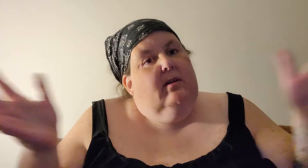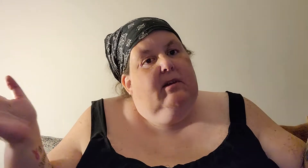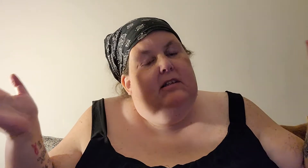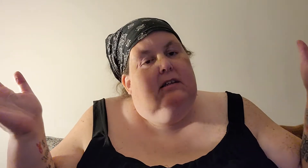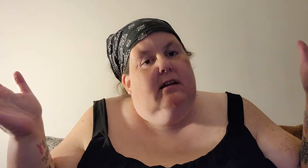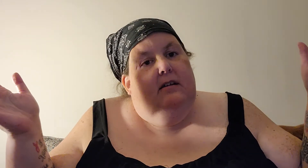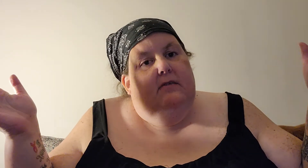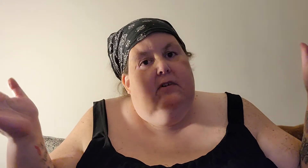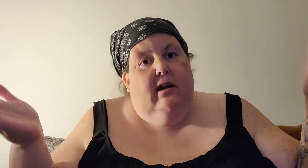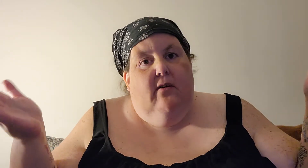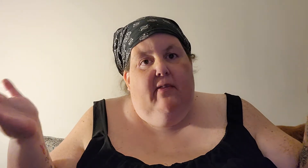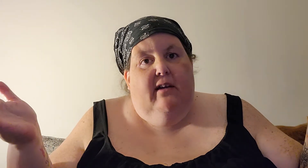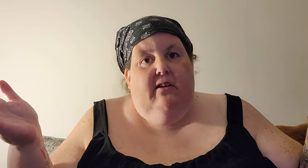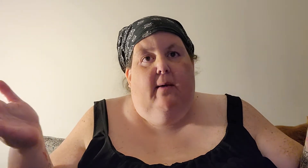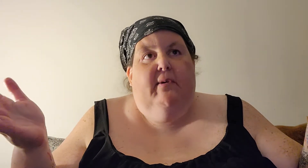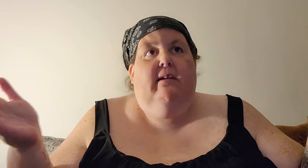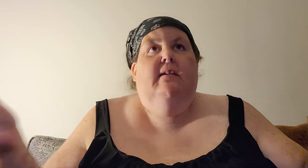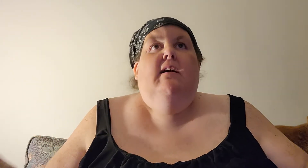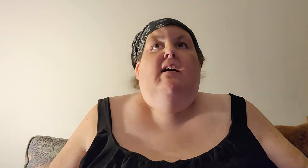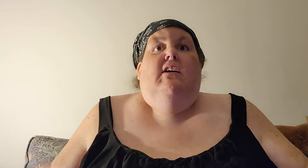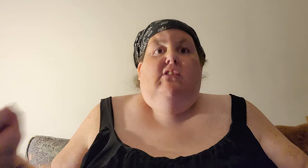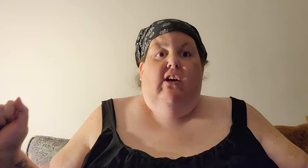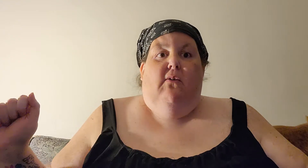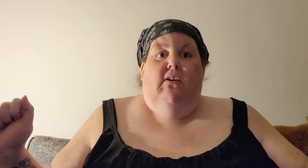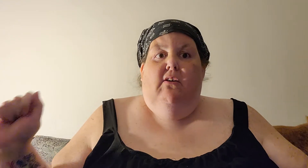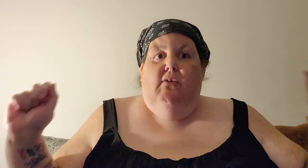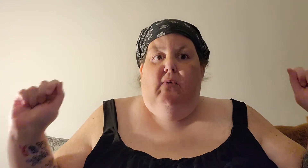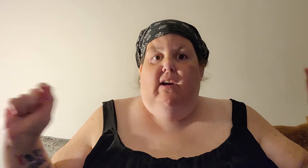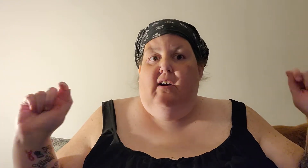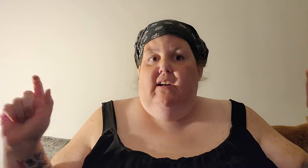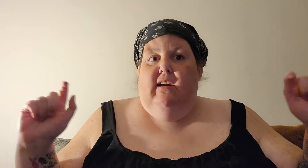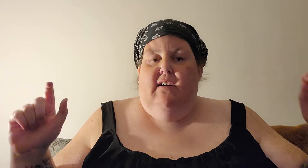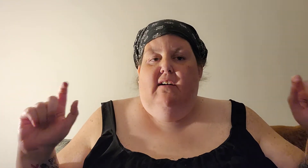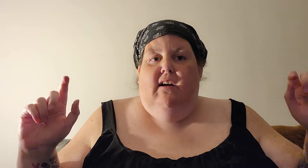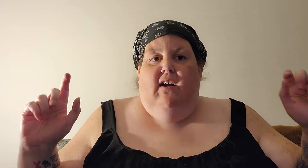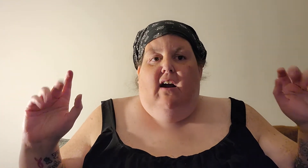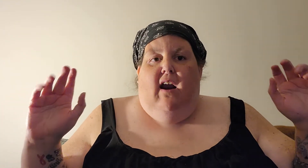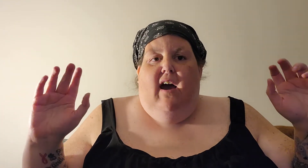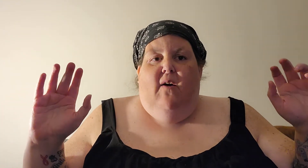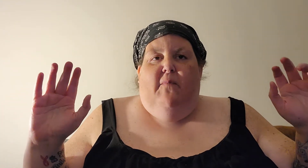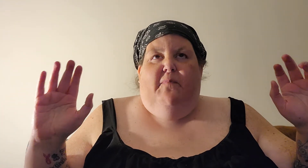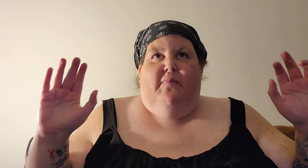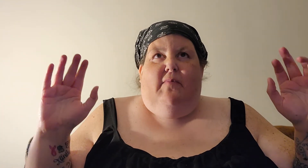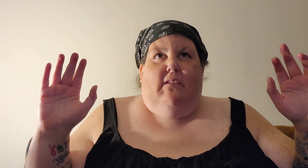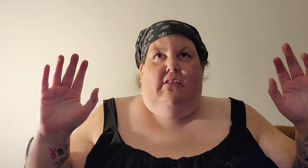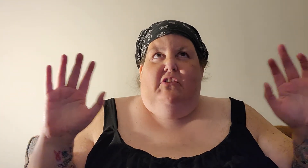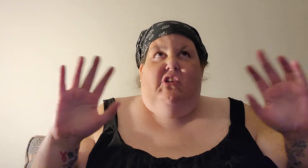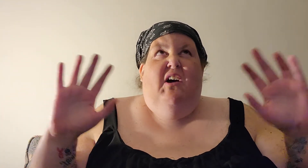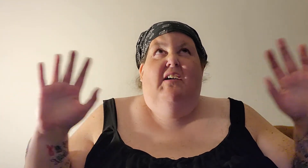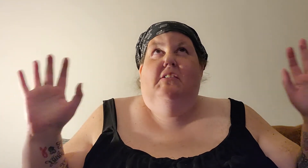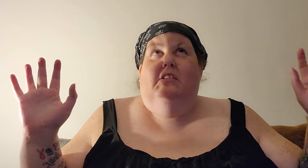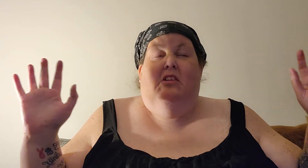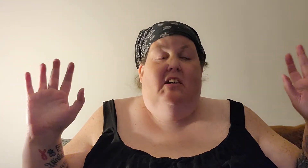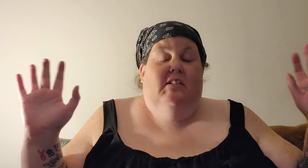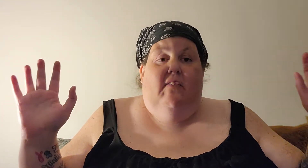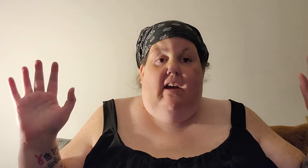going to say for now on that topic. So we are going to hear now. There's tons and tons of